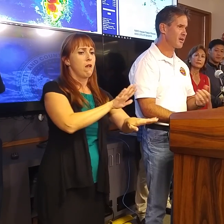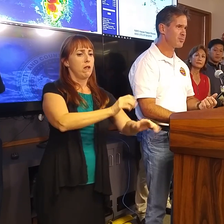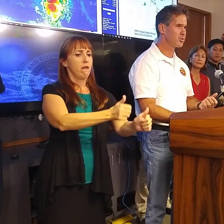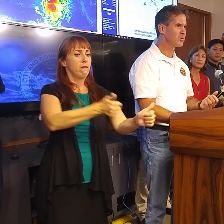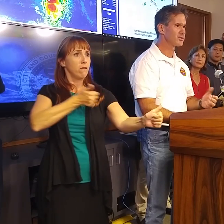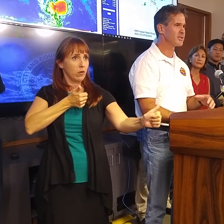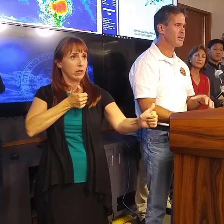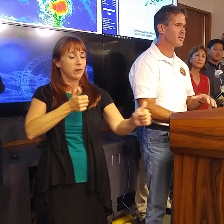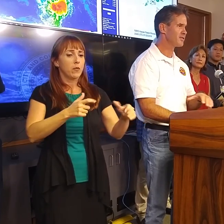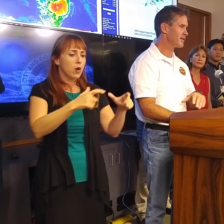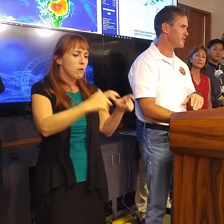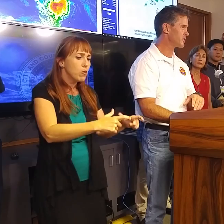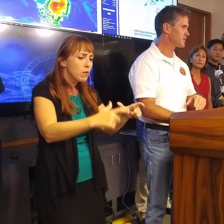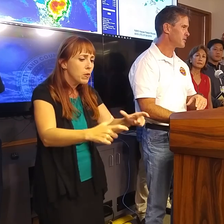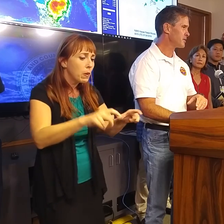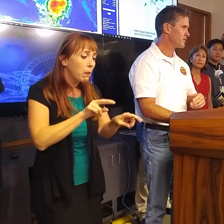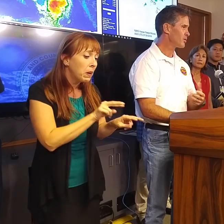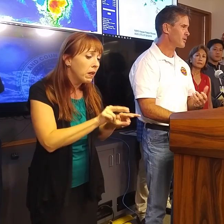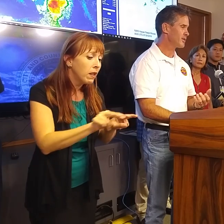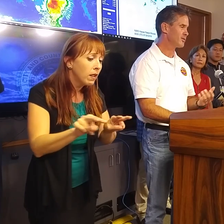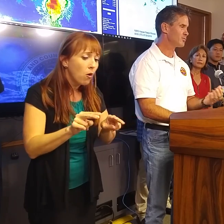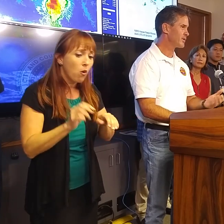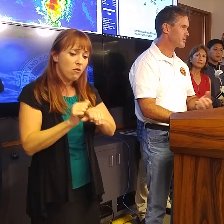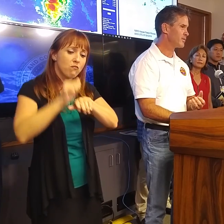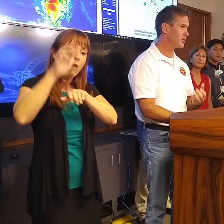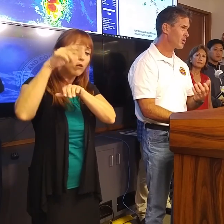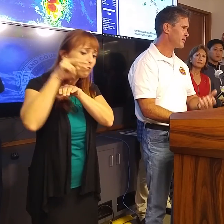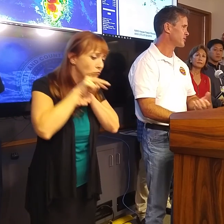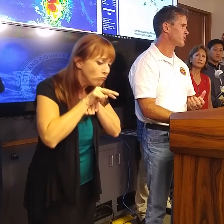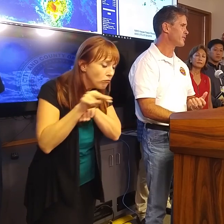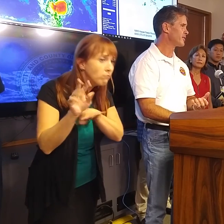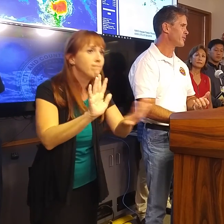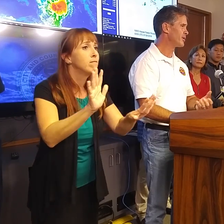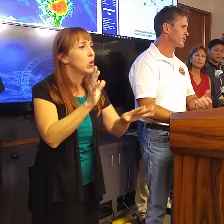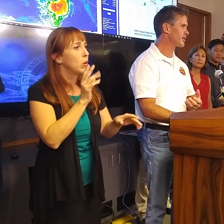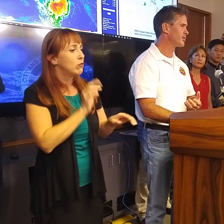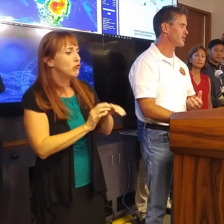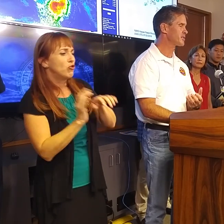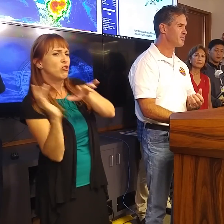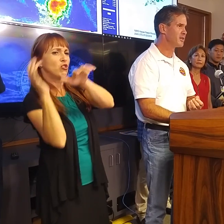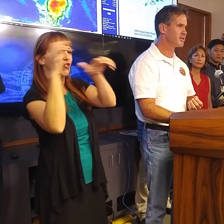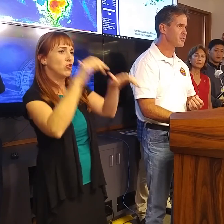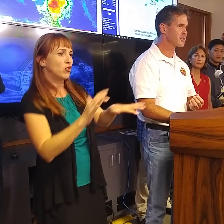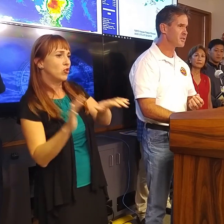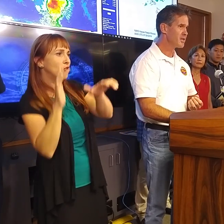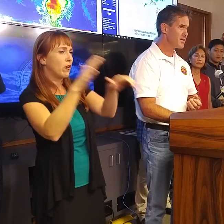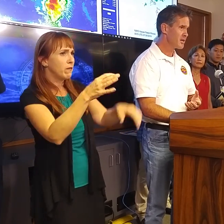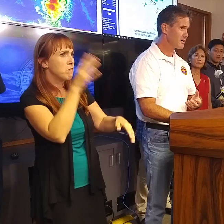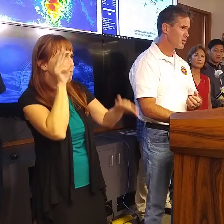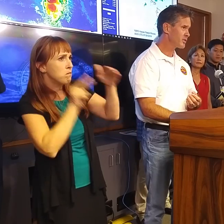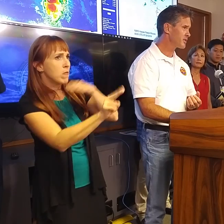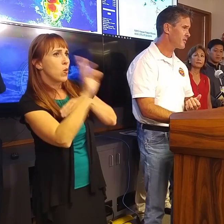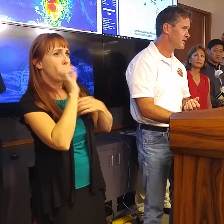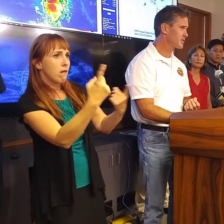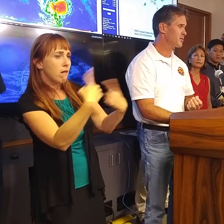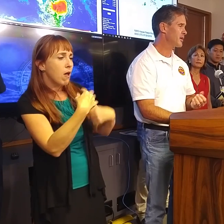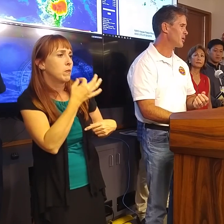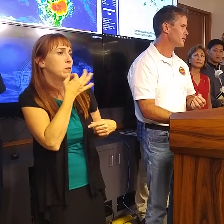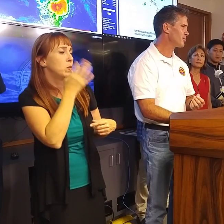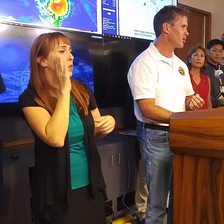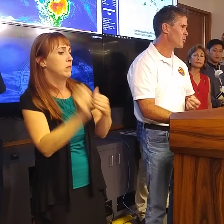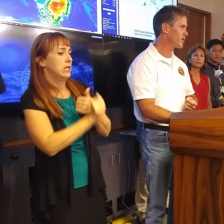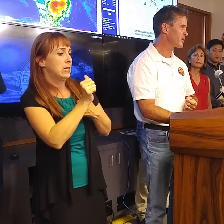the tide pools and any of the ledges where, you know, we know that there's surf out there. We know it's coming and it's going to be dangerous. Ocean Safety is